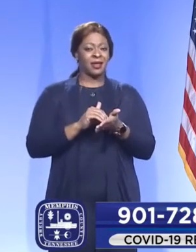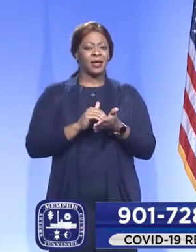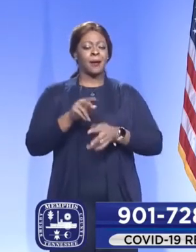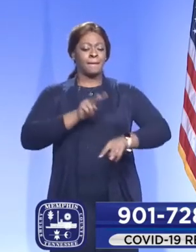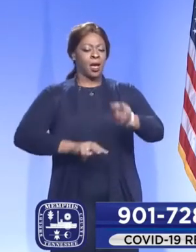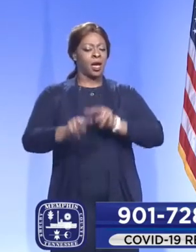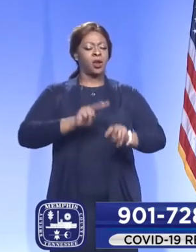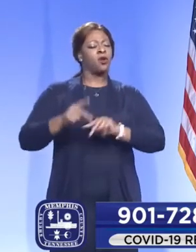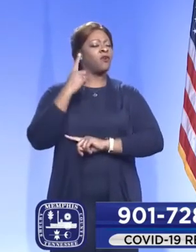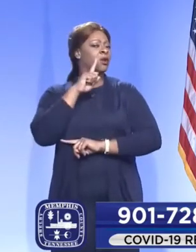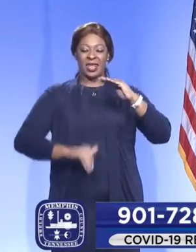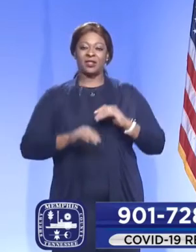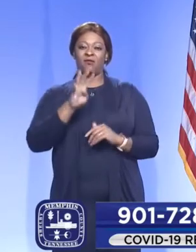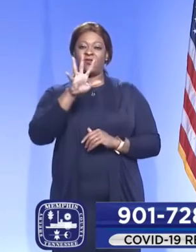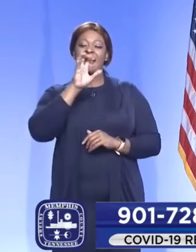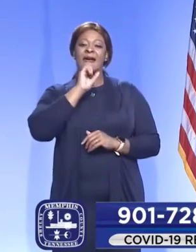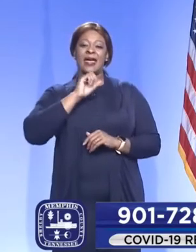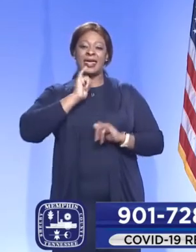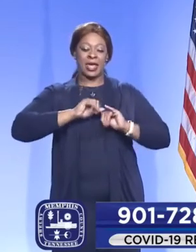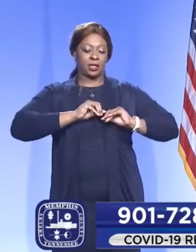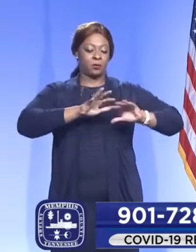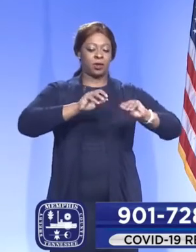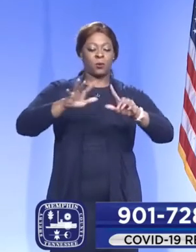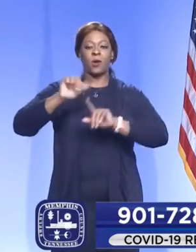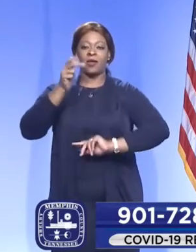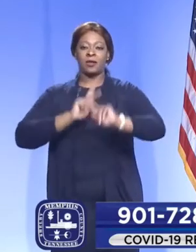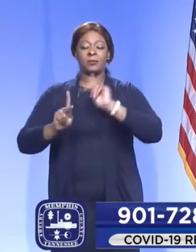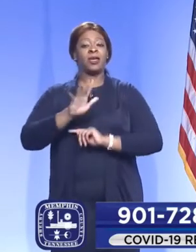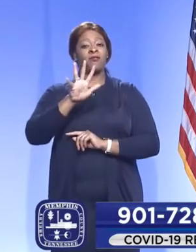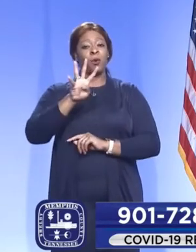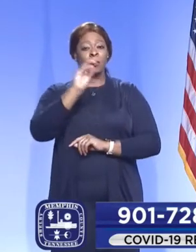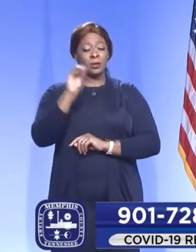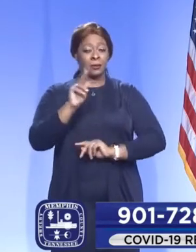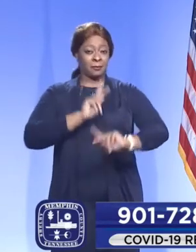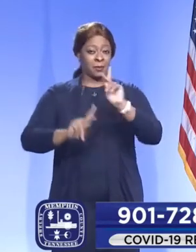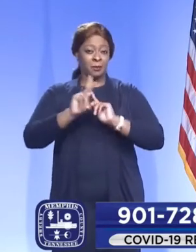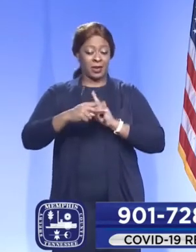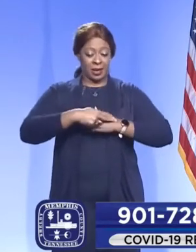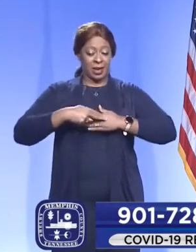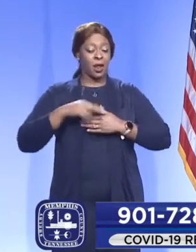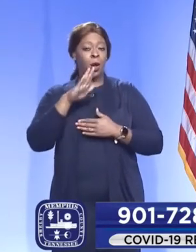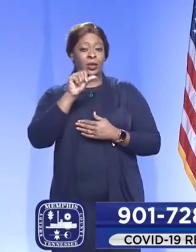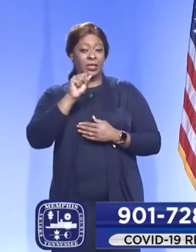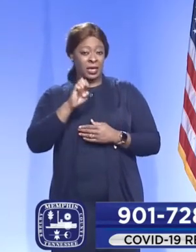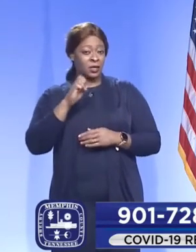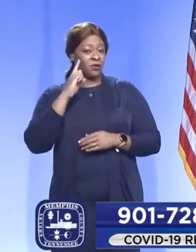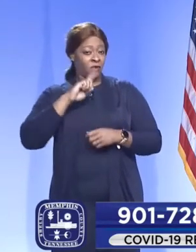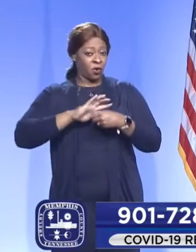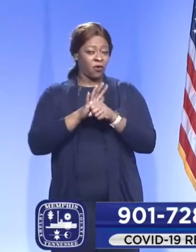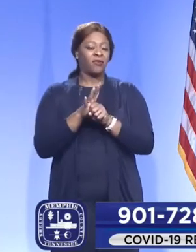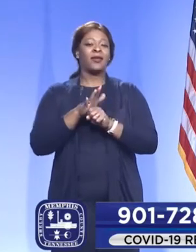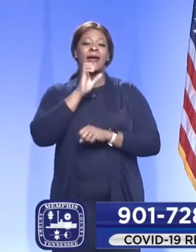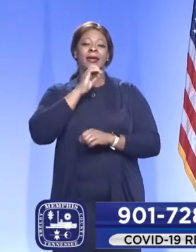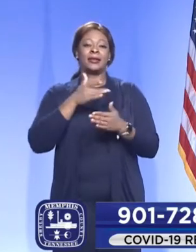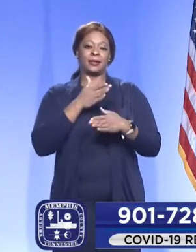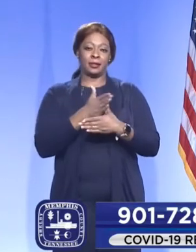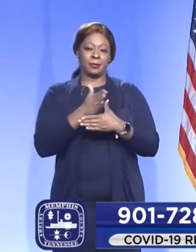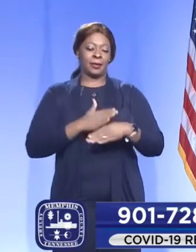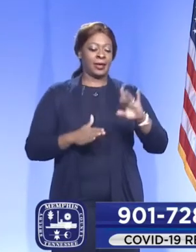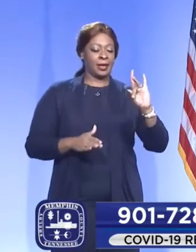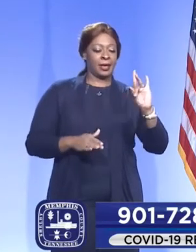monitor for whether that stays stable, whether that decreases over time or increases over time, something that we're